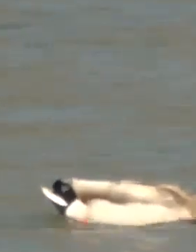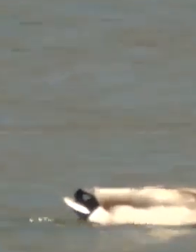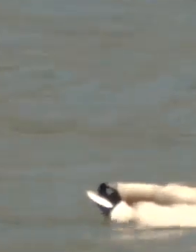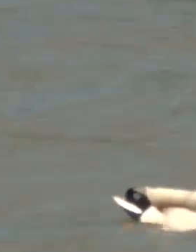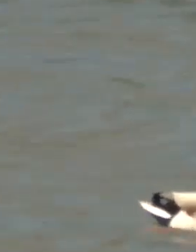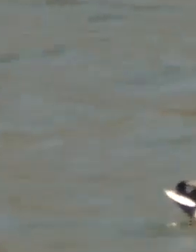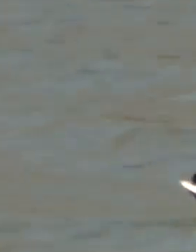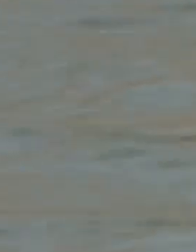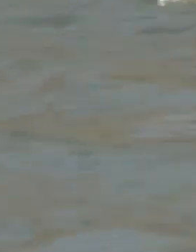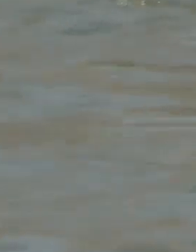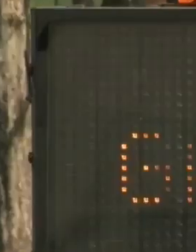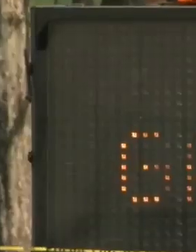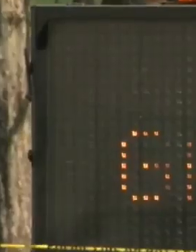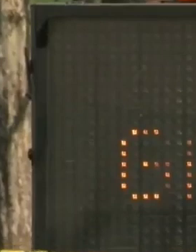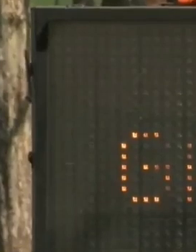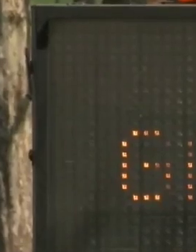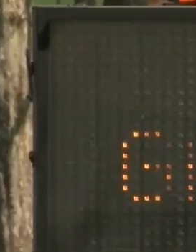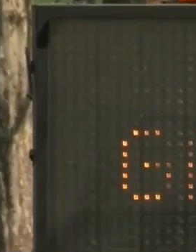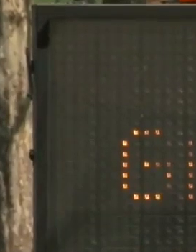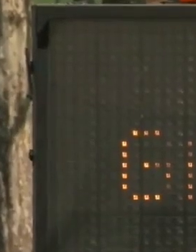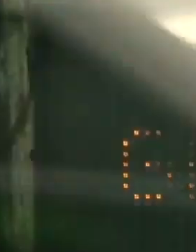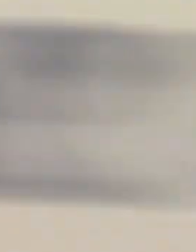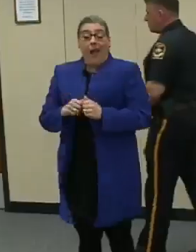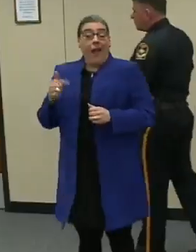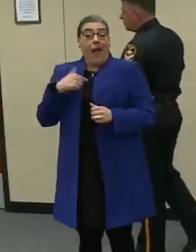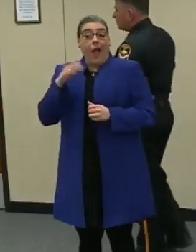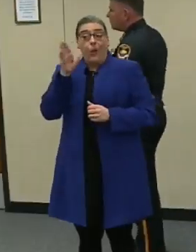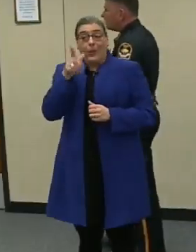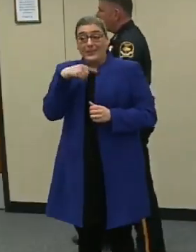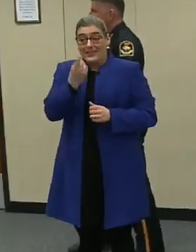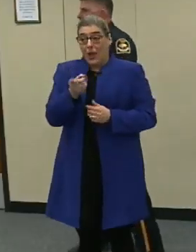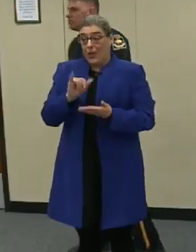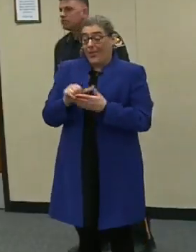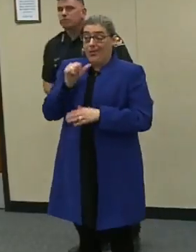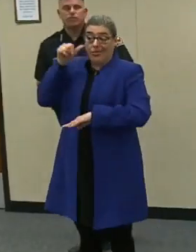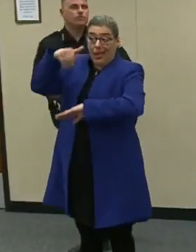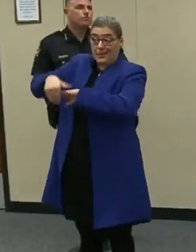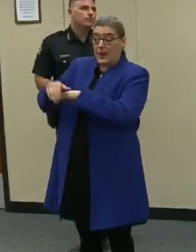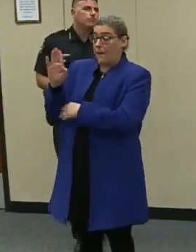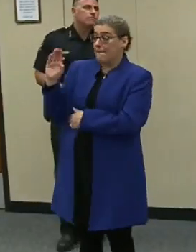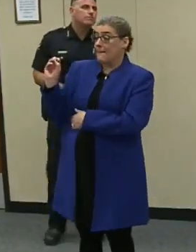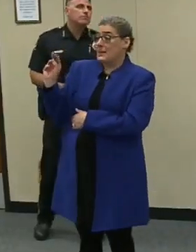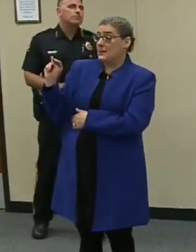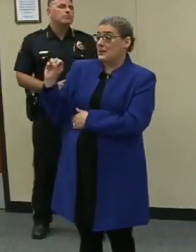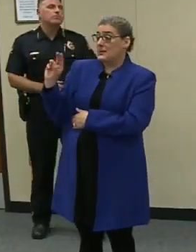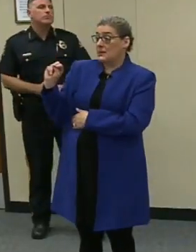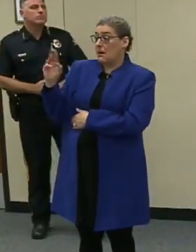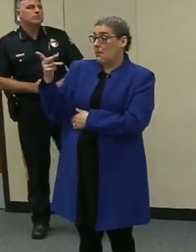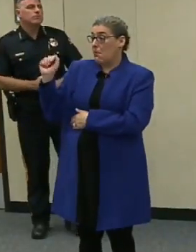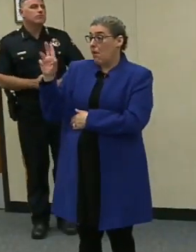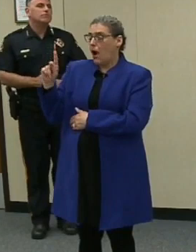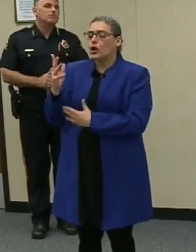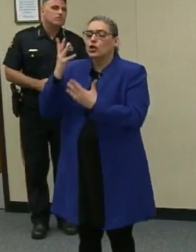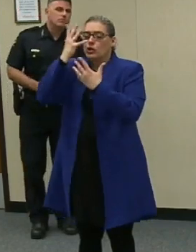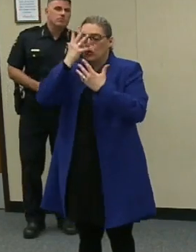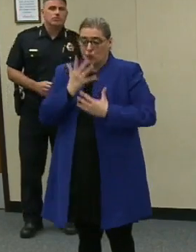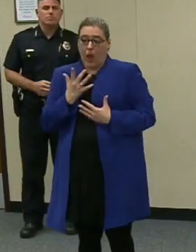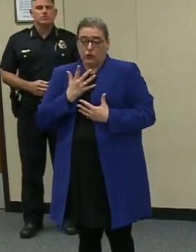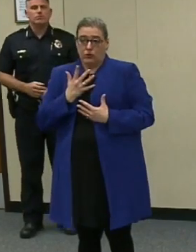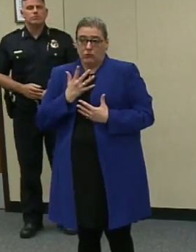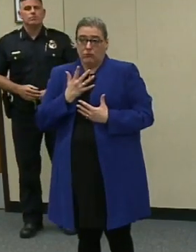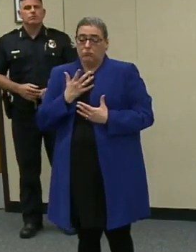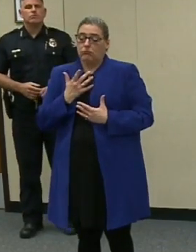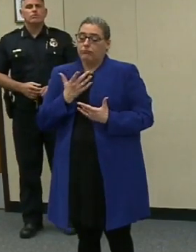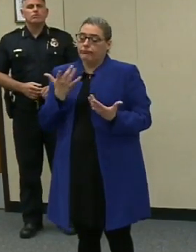many people weren't following the rules already in place. The incident at Benson last night was tragic and unfortunate,